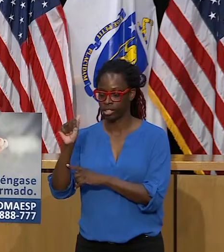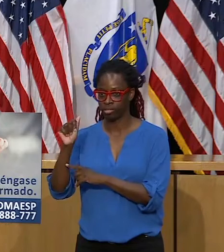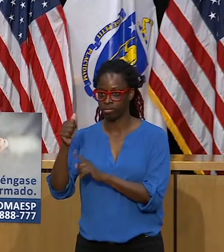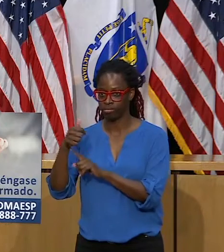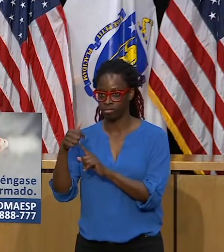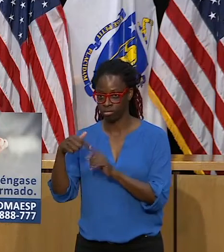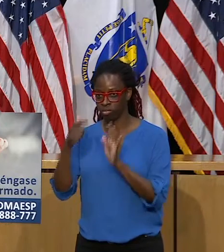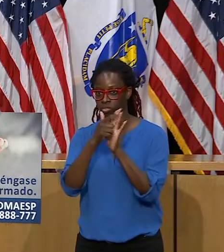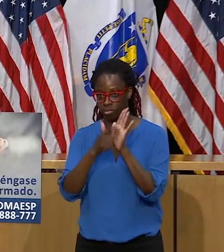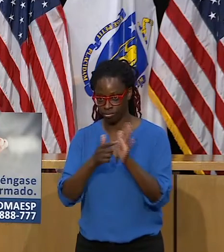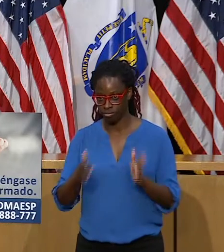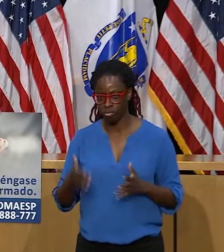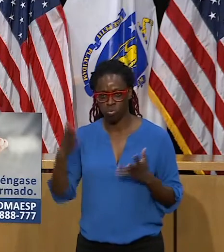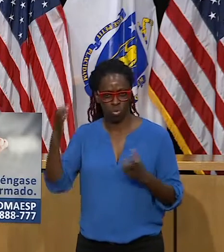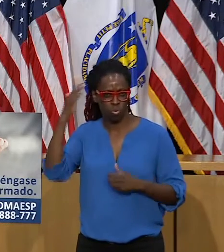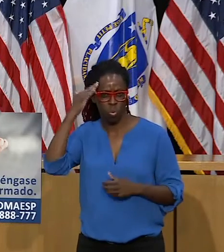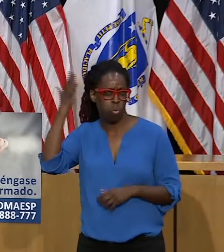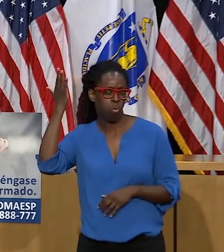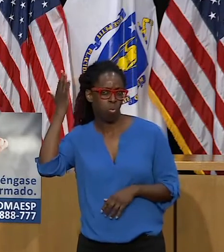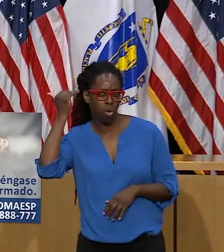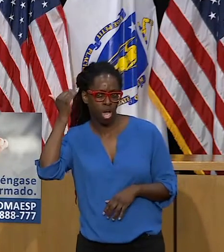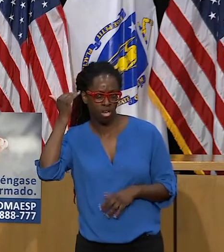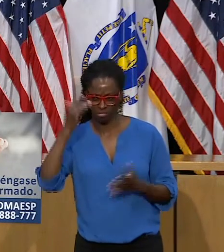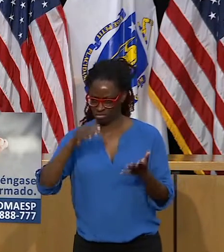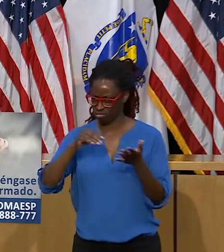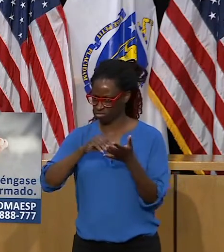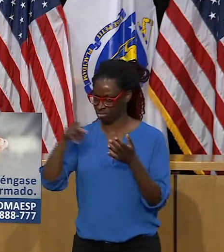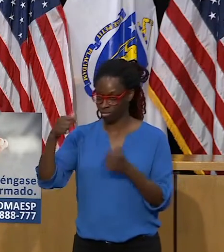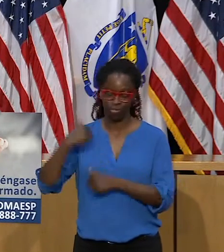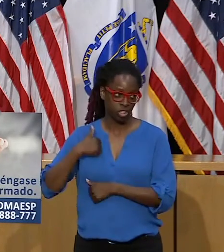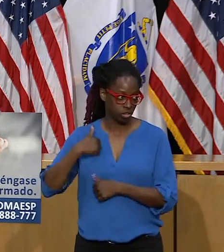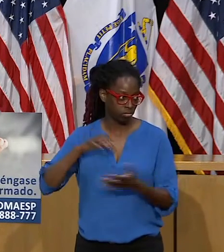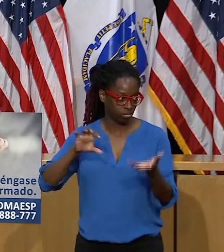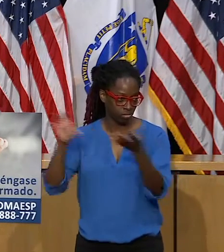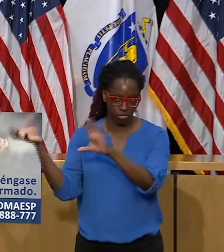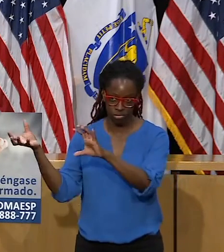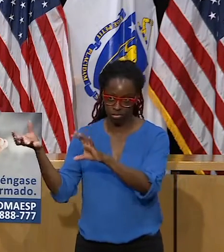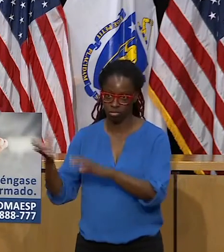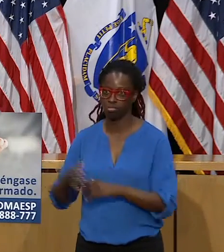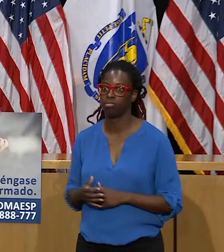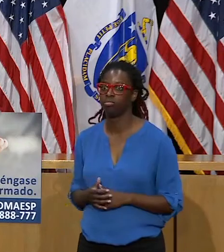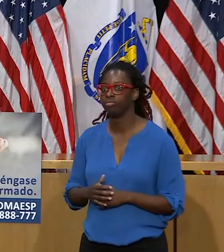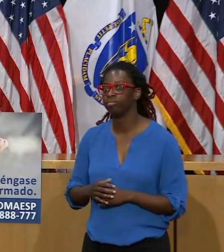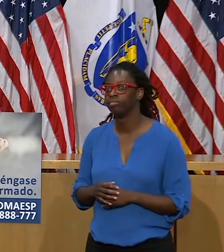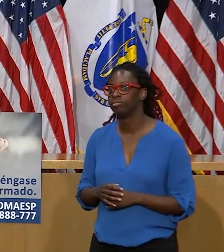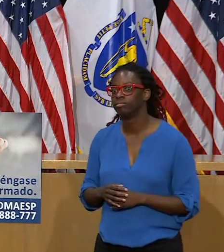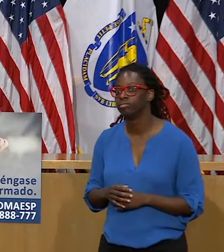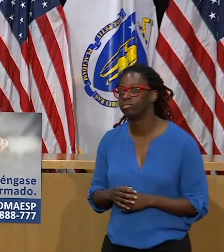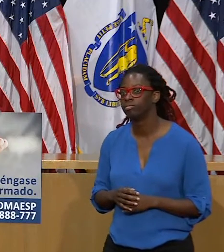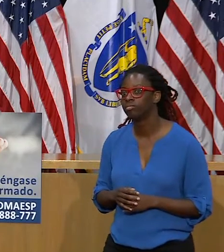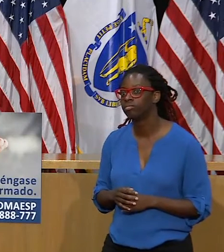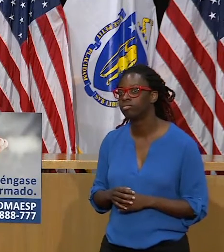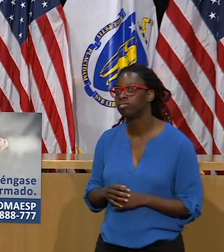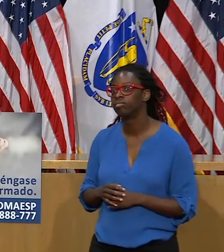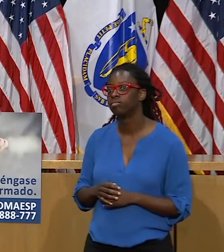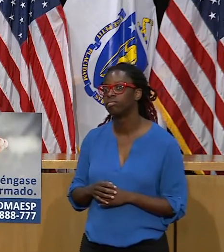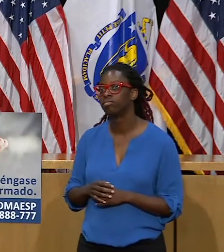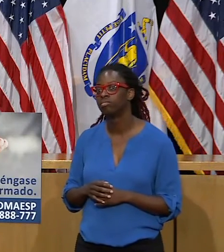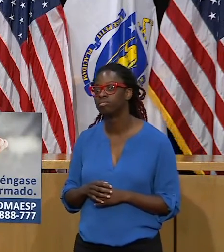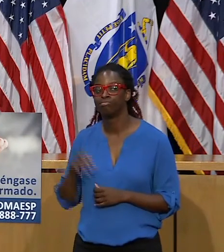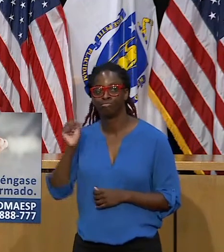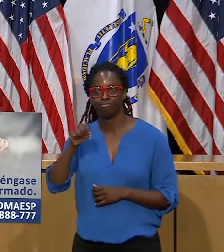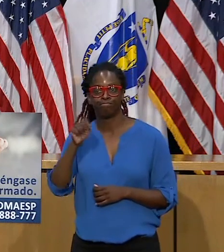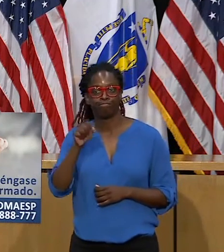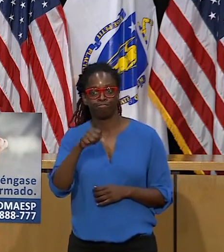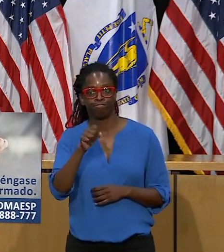that we have been working with a variety of the constituents that are involved for a while on. But